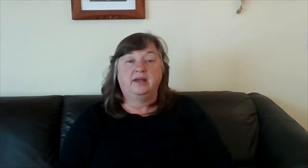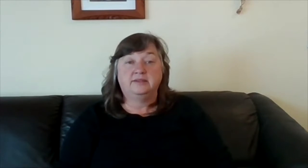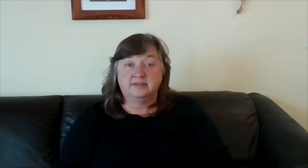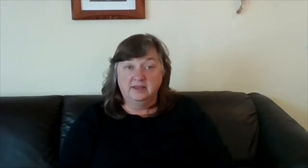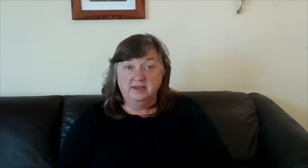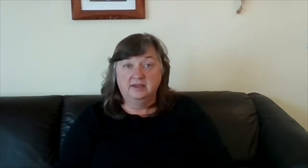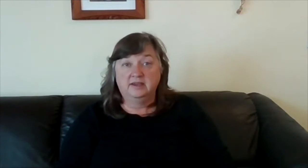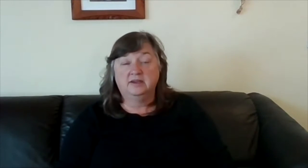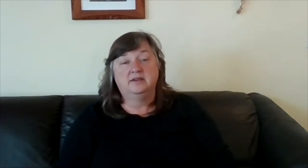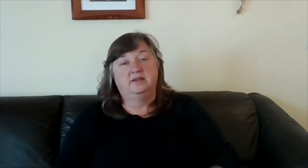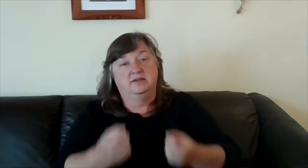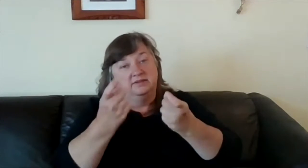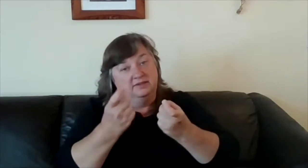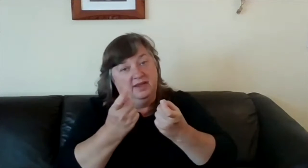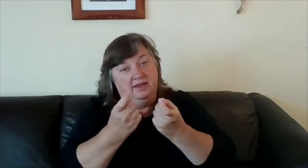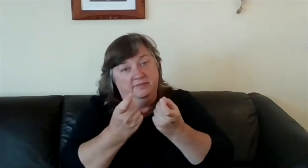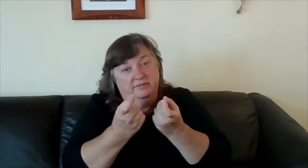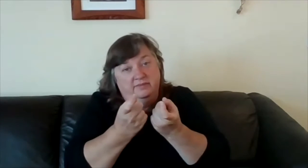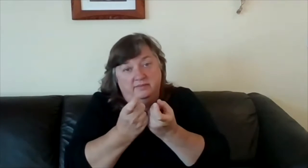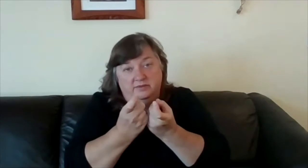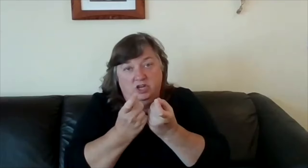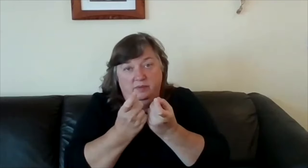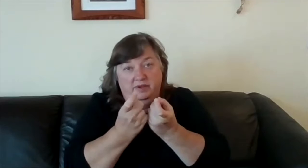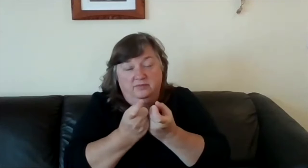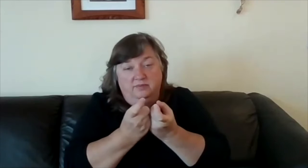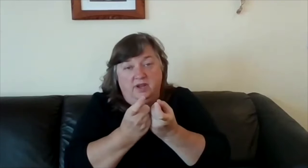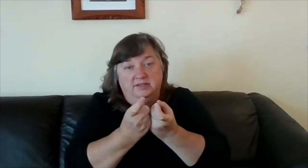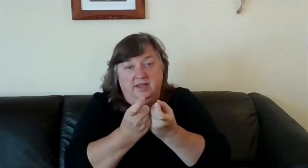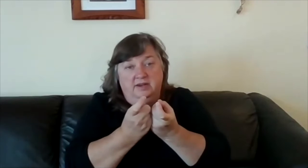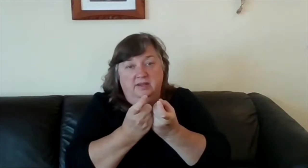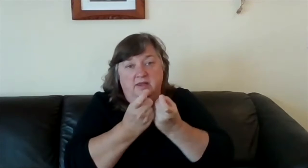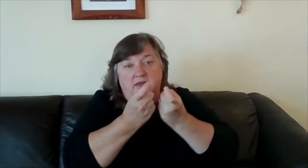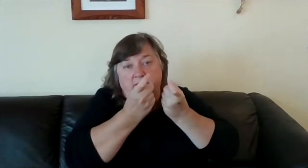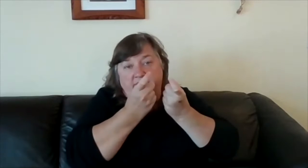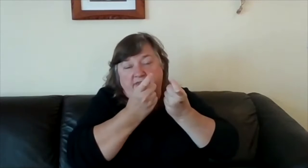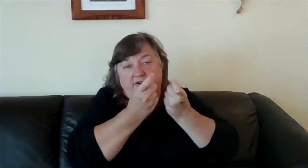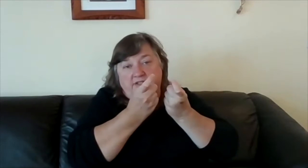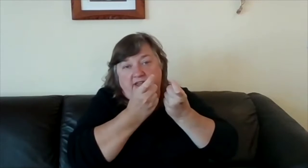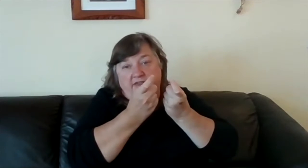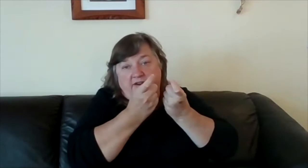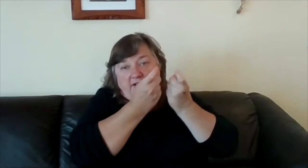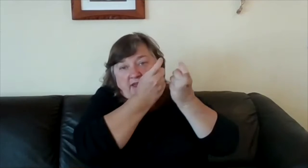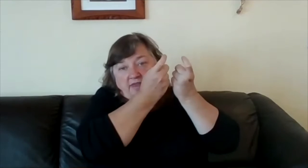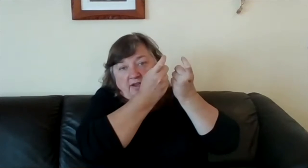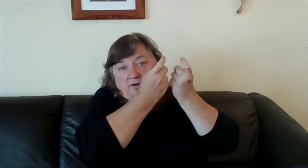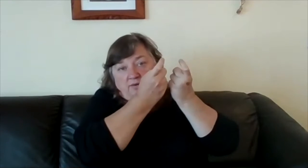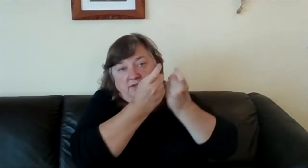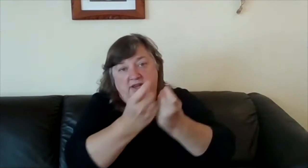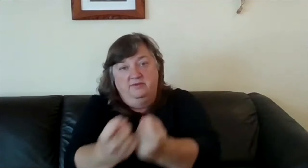And skiing is the same shape as ice skating, but they're together and they go